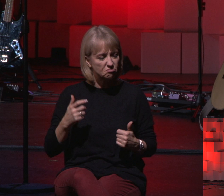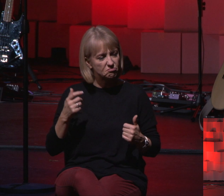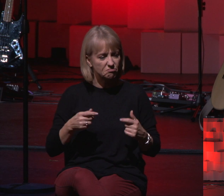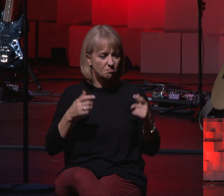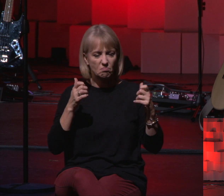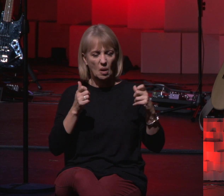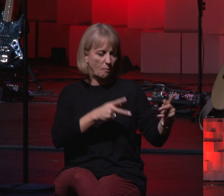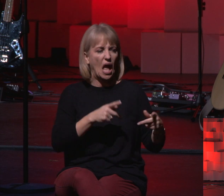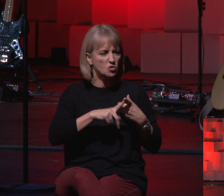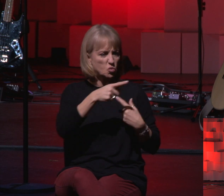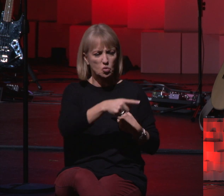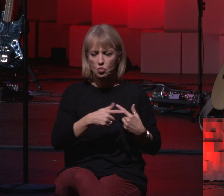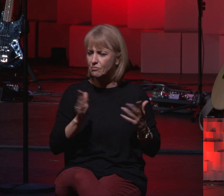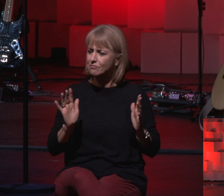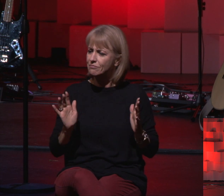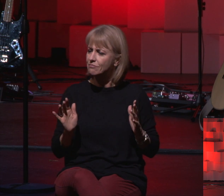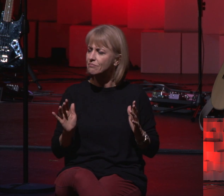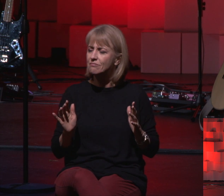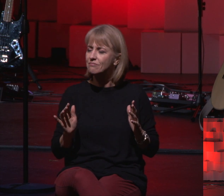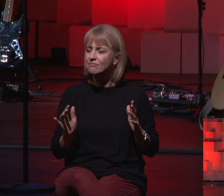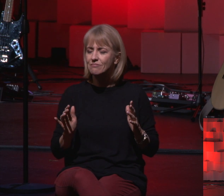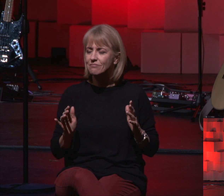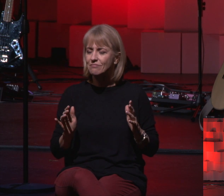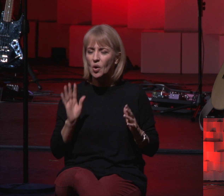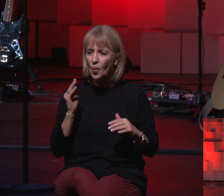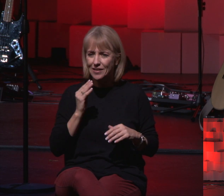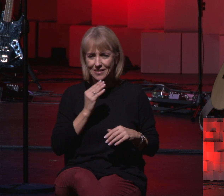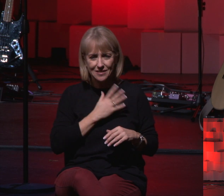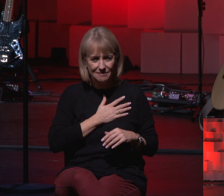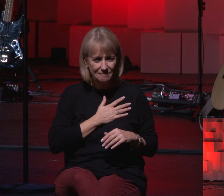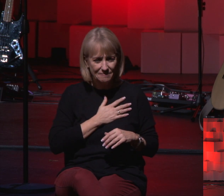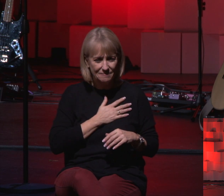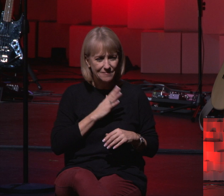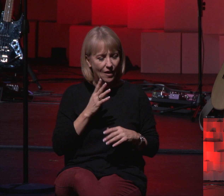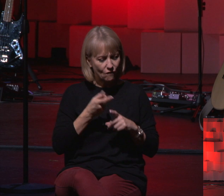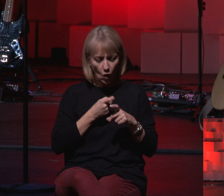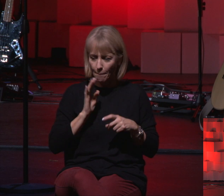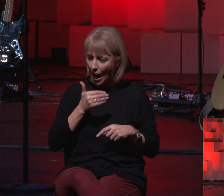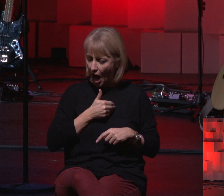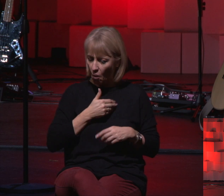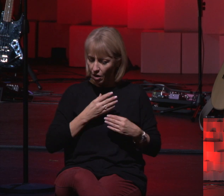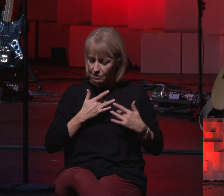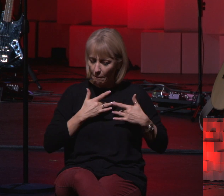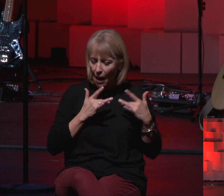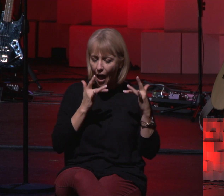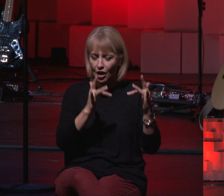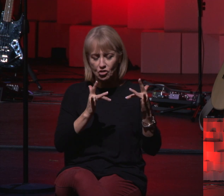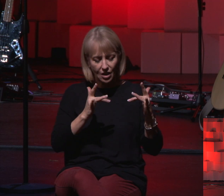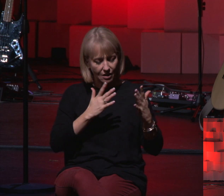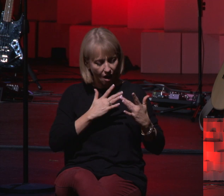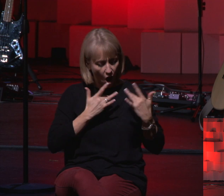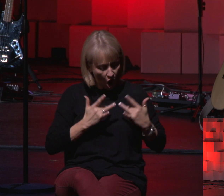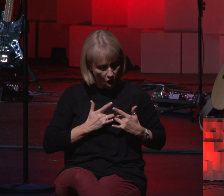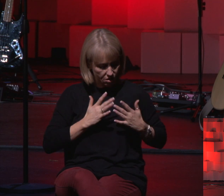it's been done. But we should be a people that are giving grace, and we do it how? Out of compassion. Because you